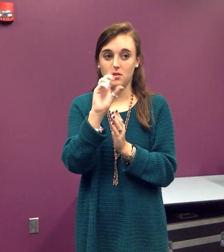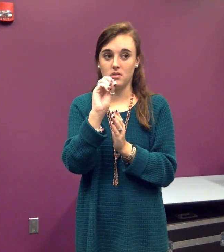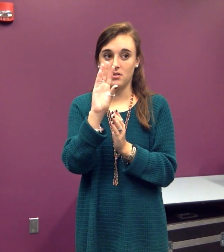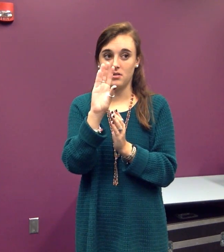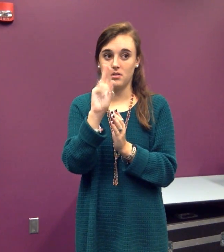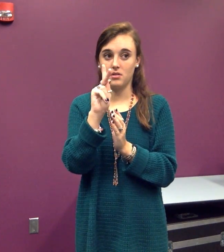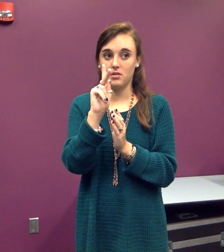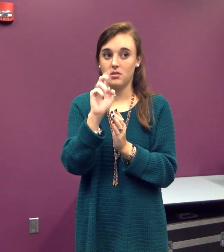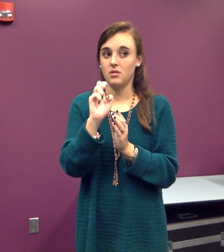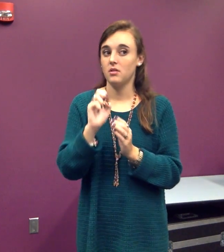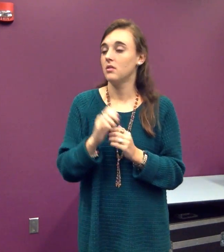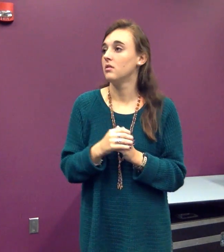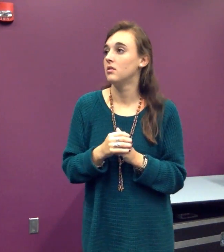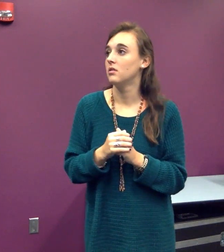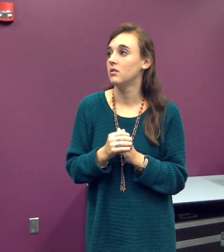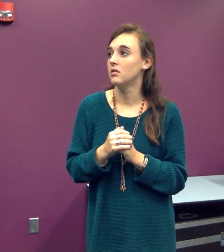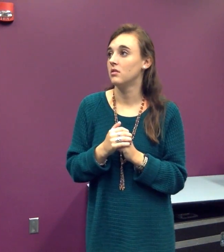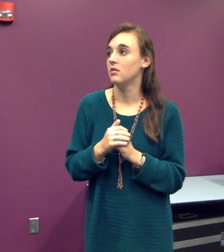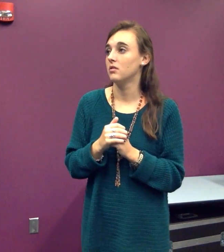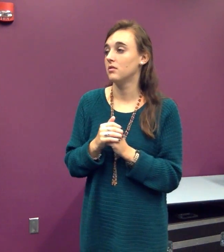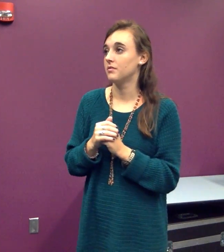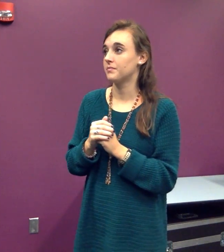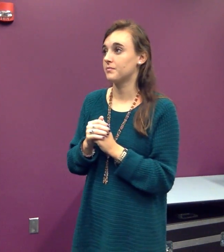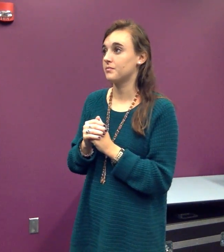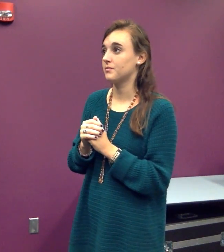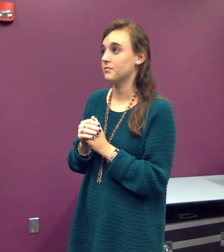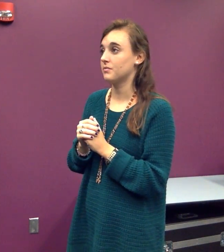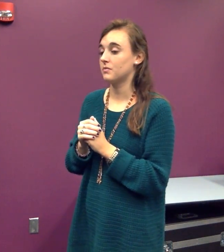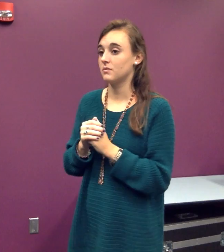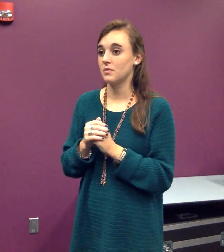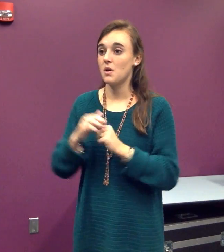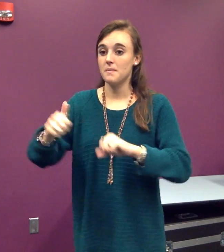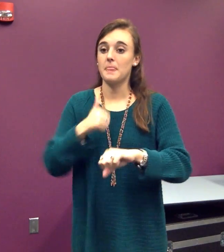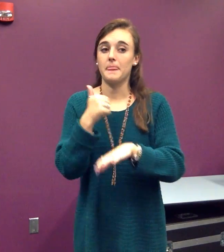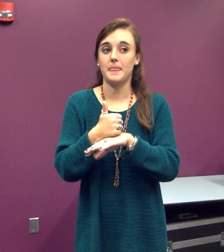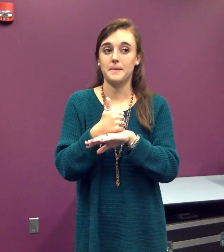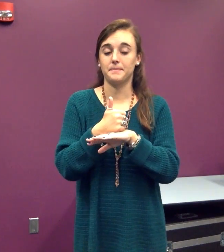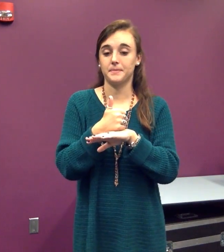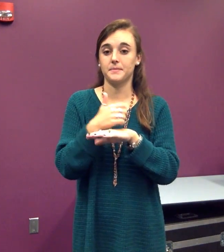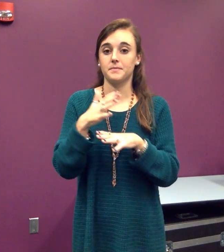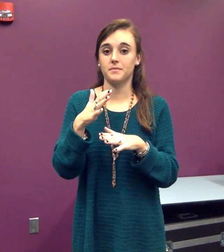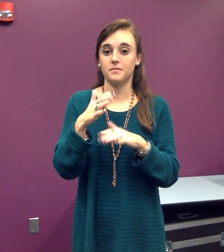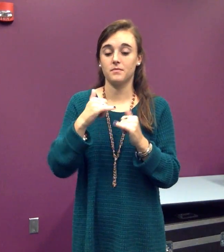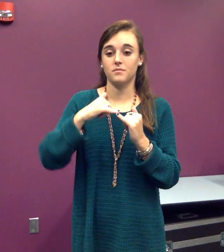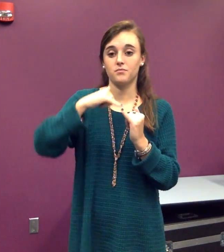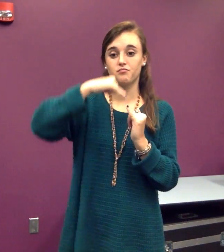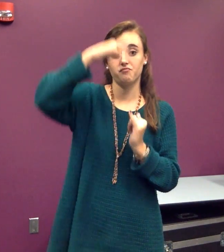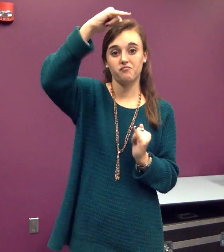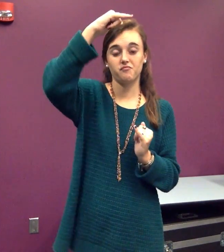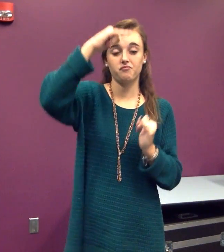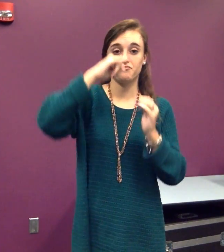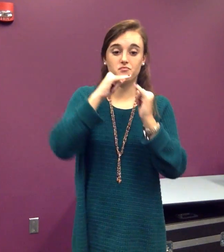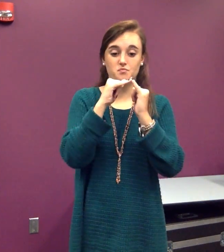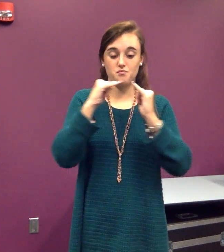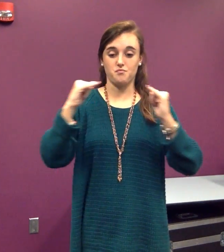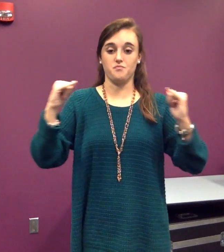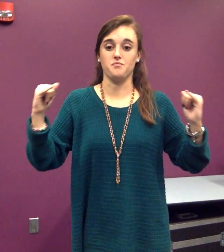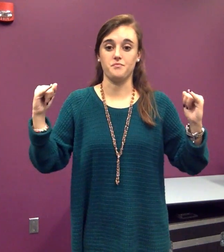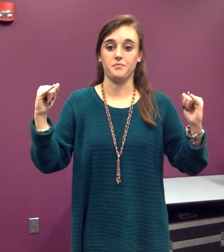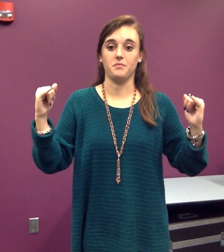now. Once you've established your height and the width, all lines go to the vanishing point. And we kind of like to send you